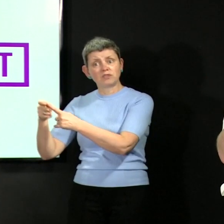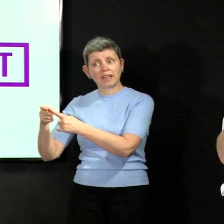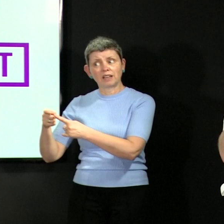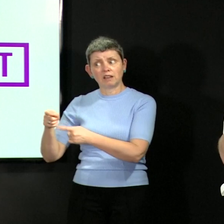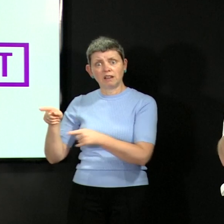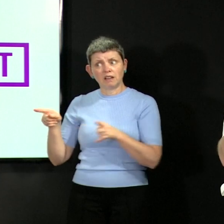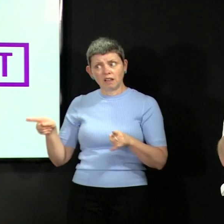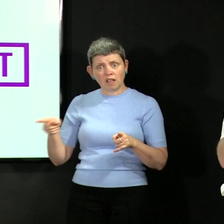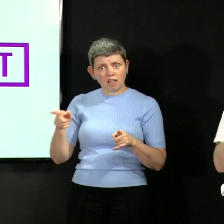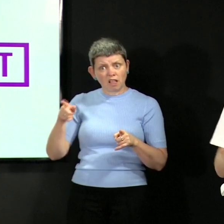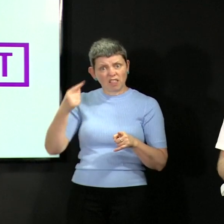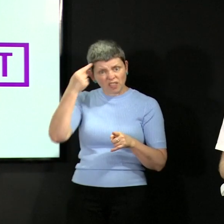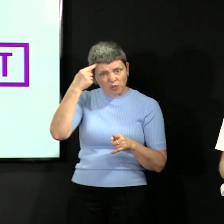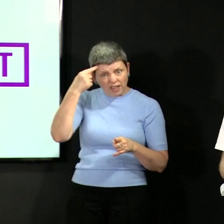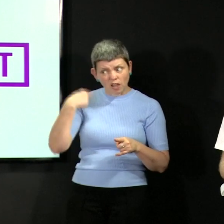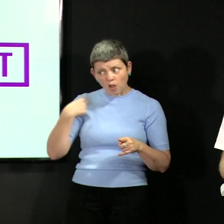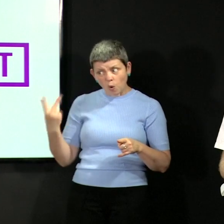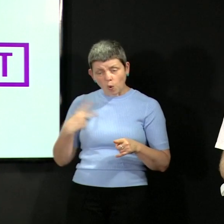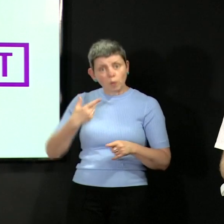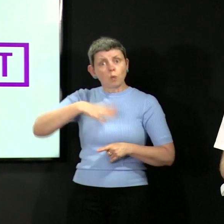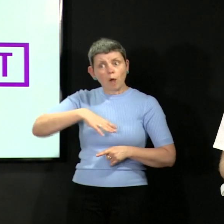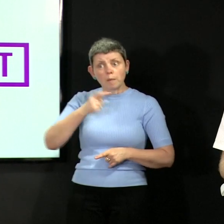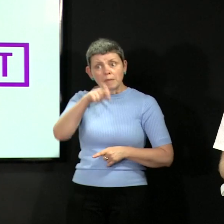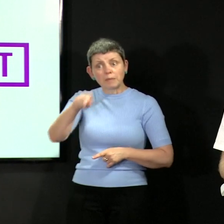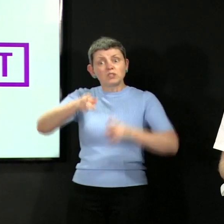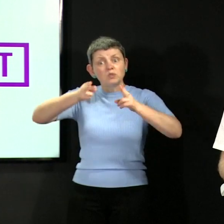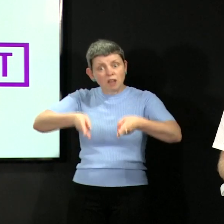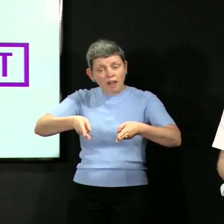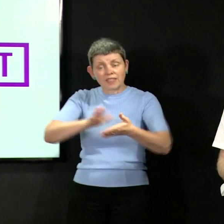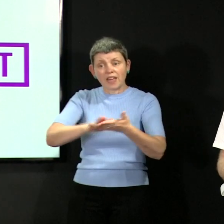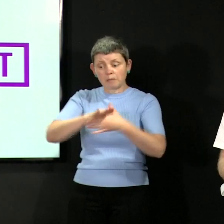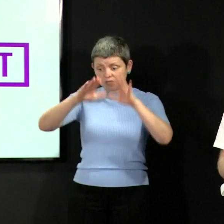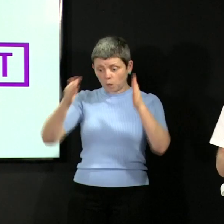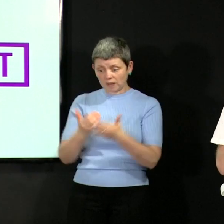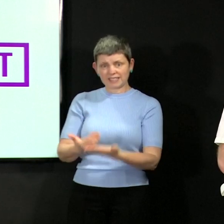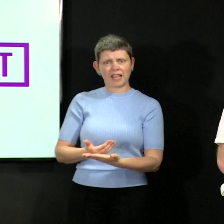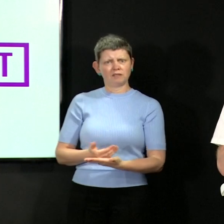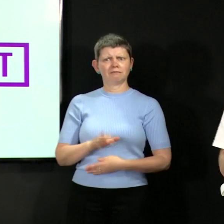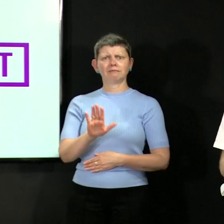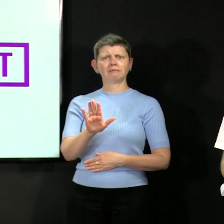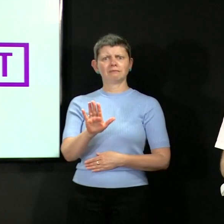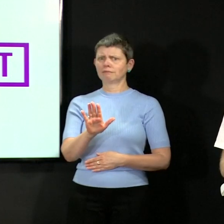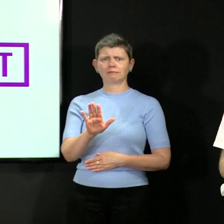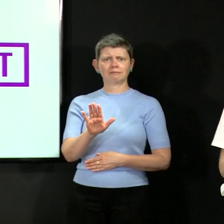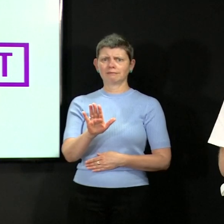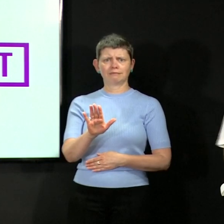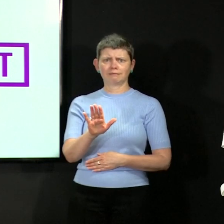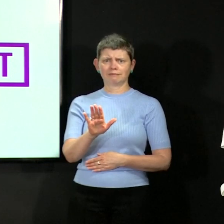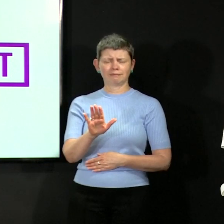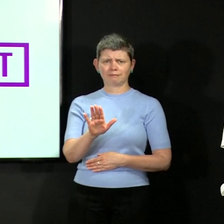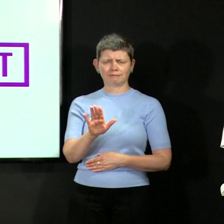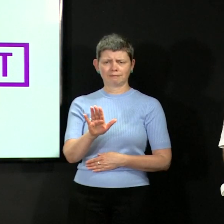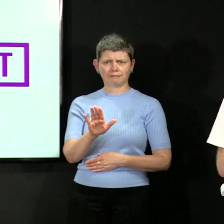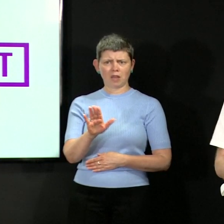this pandemic, and therefore that will make the world a safer place. So any suggestion that that was